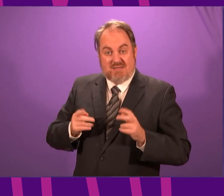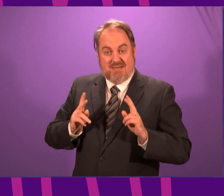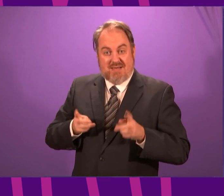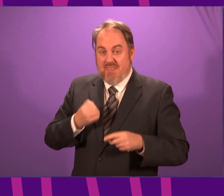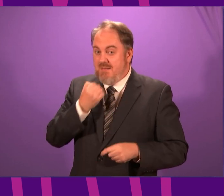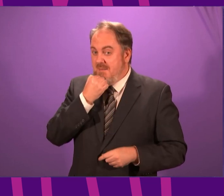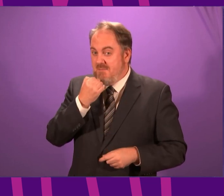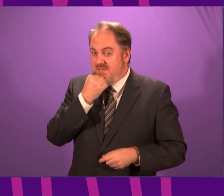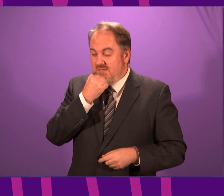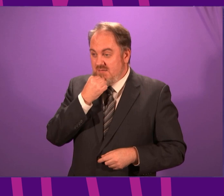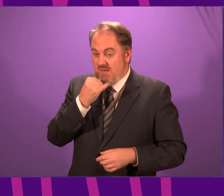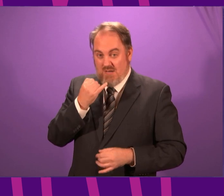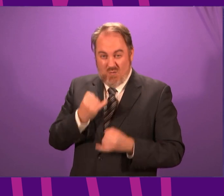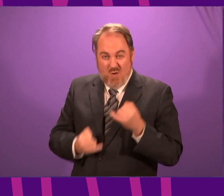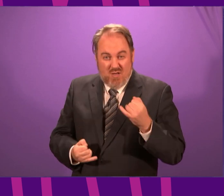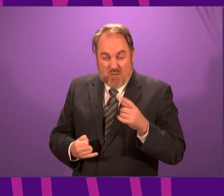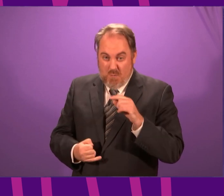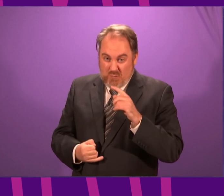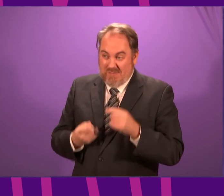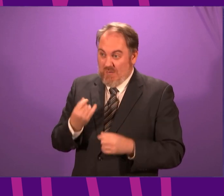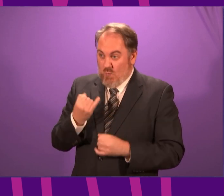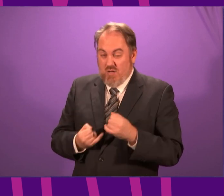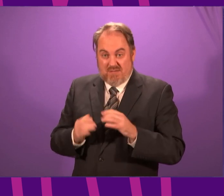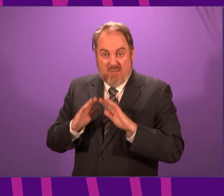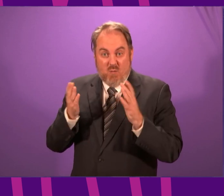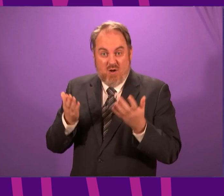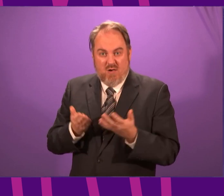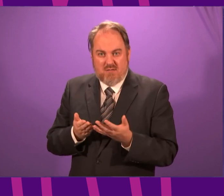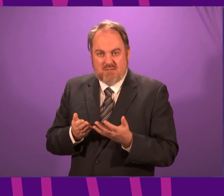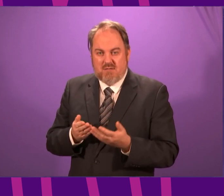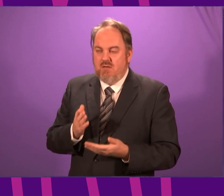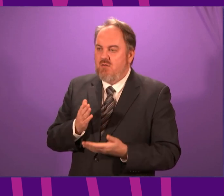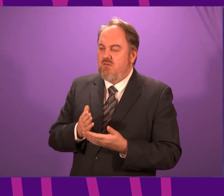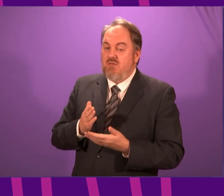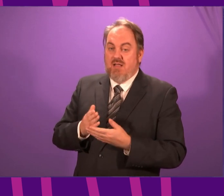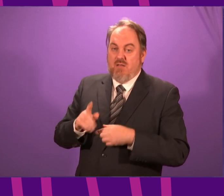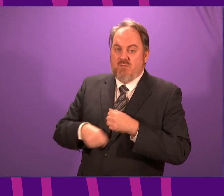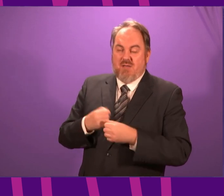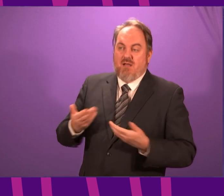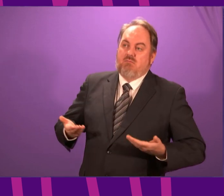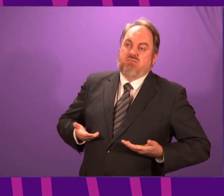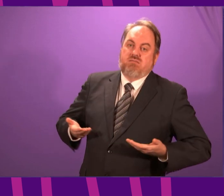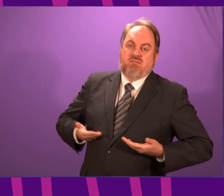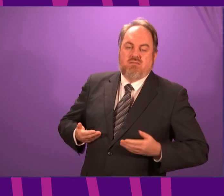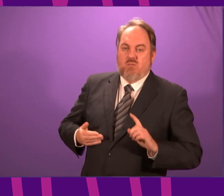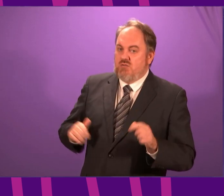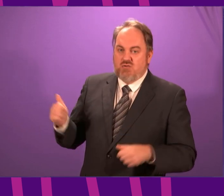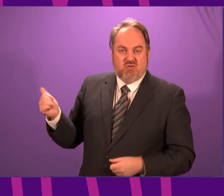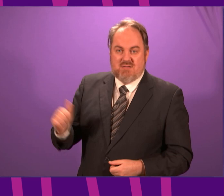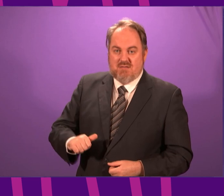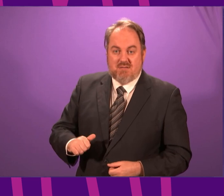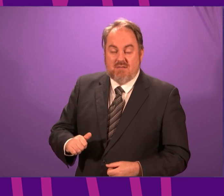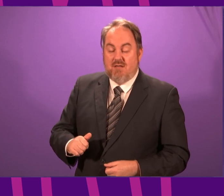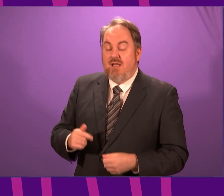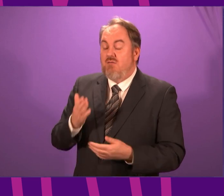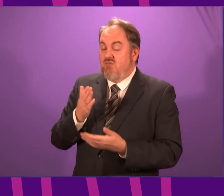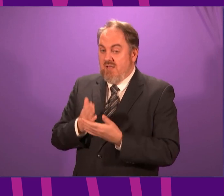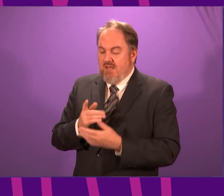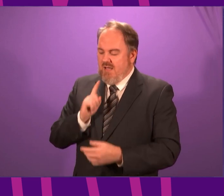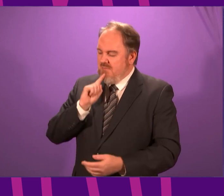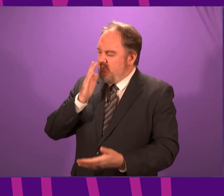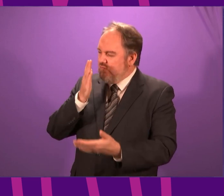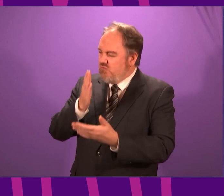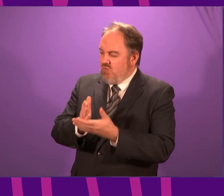not just in the UK, but in the world. We simply cannot afford to be complacent. And finally, Presiding Officer, I have no doubt